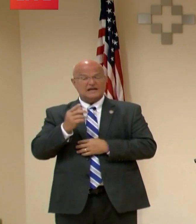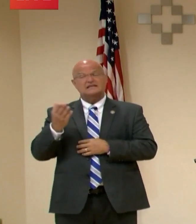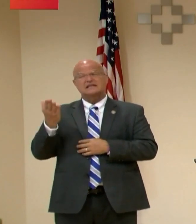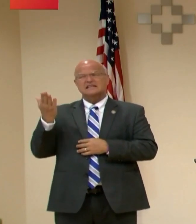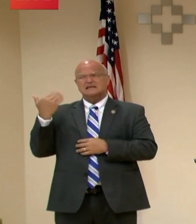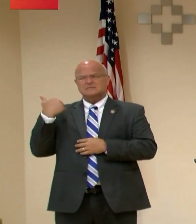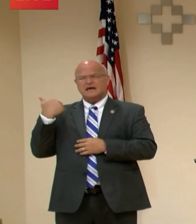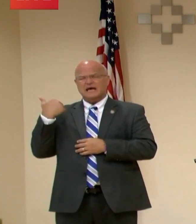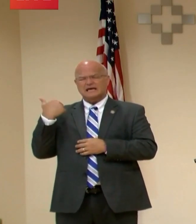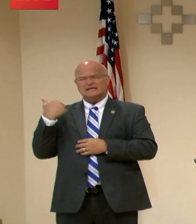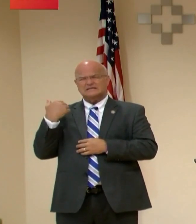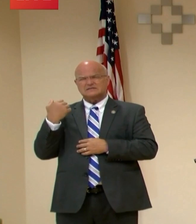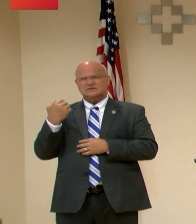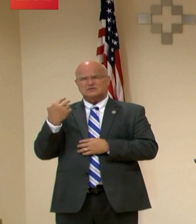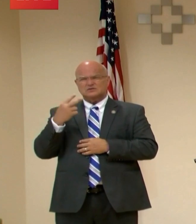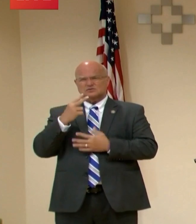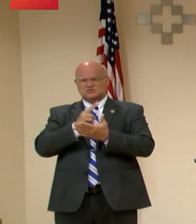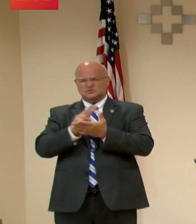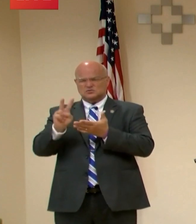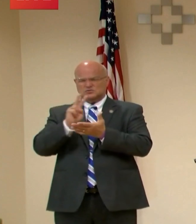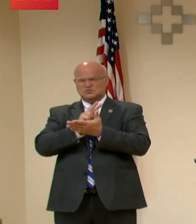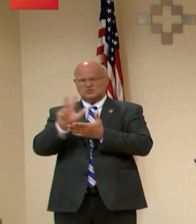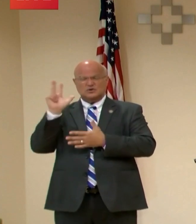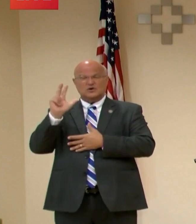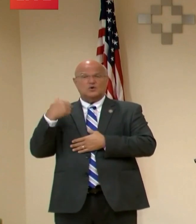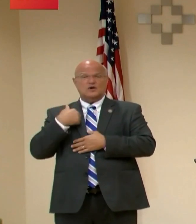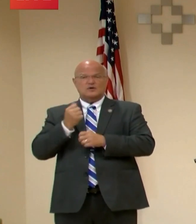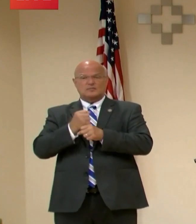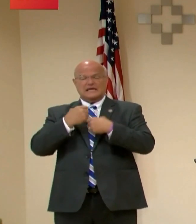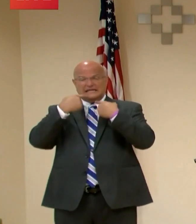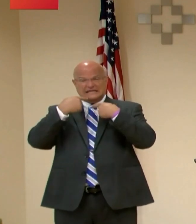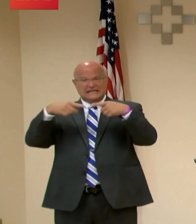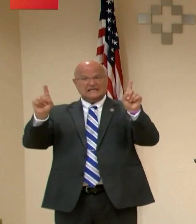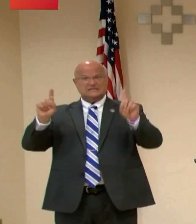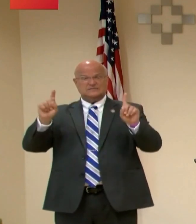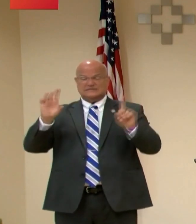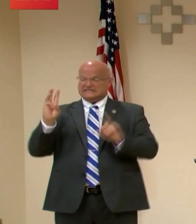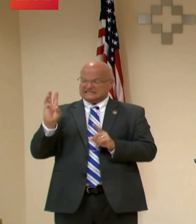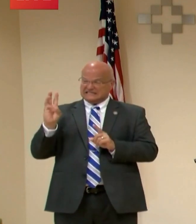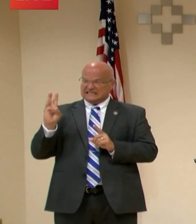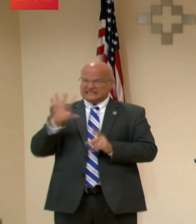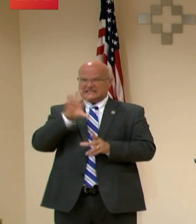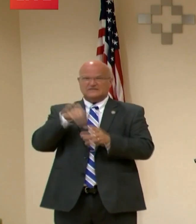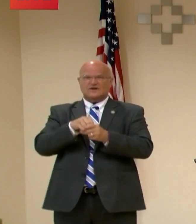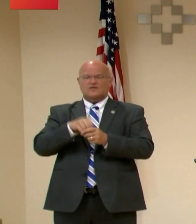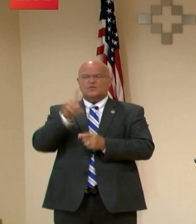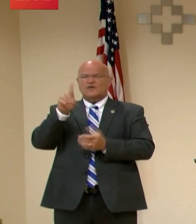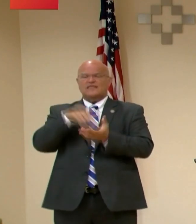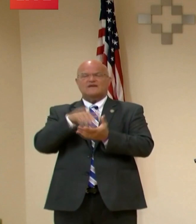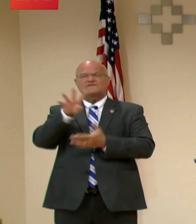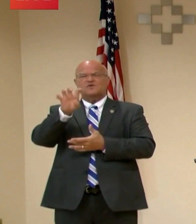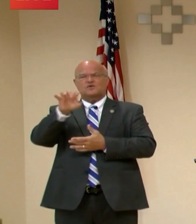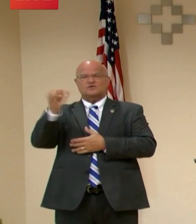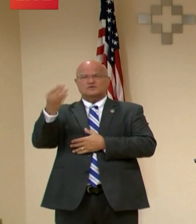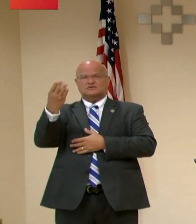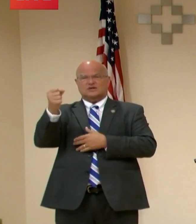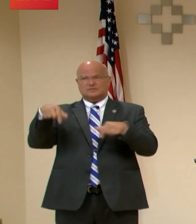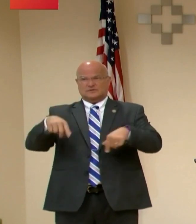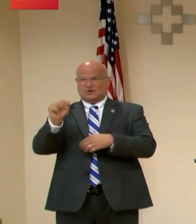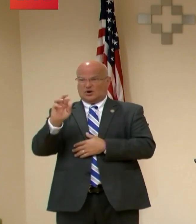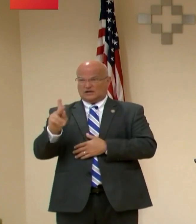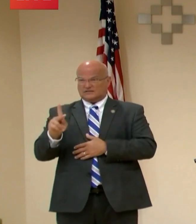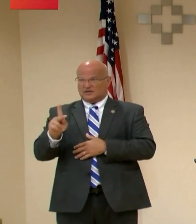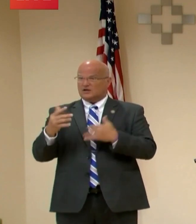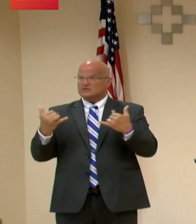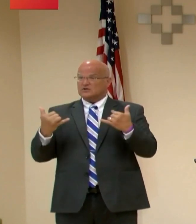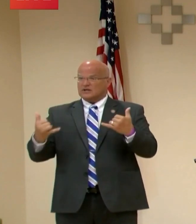last 2.5 weeks, we've made 6 announcements that involve over 1,400 jobs in Arkansas. And